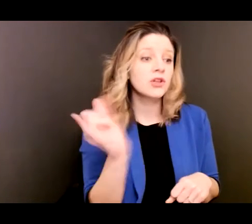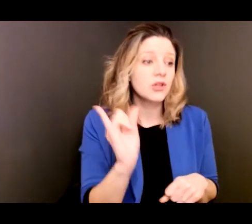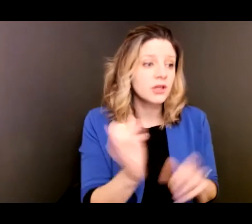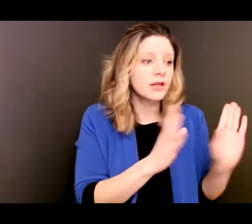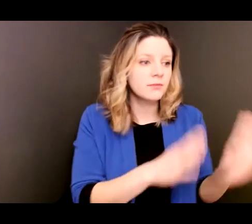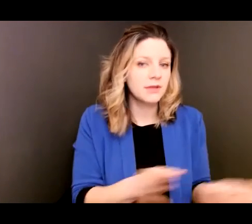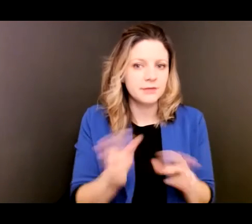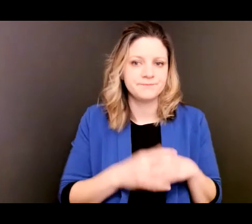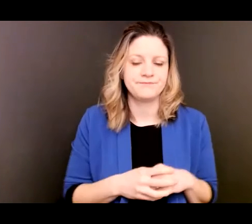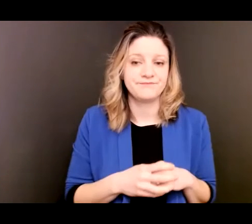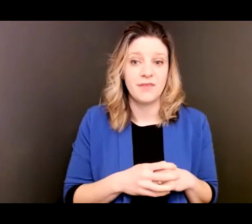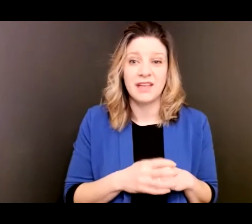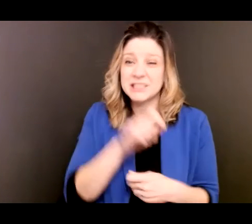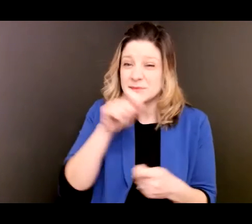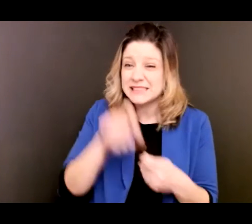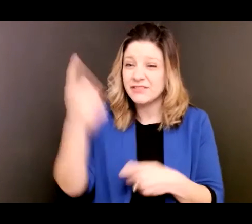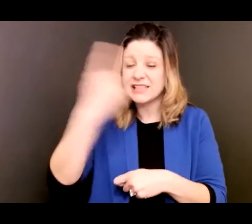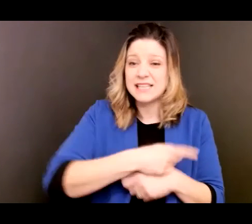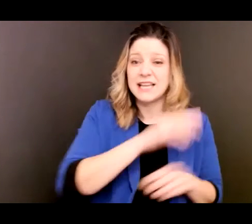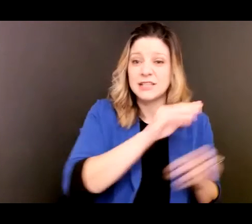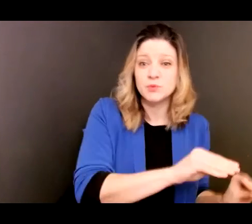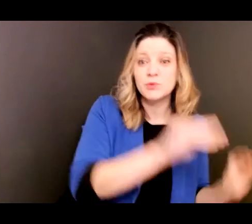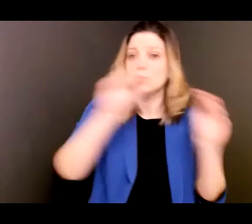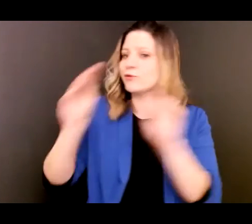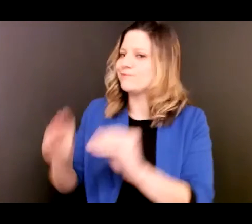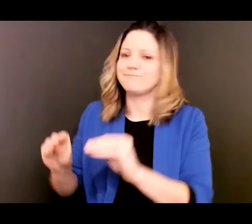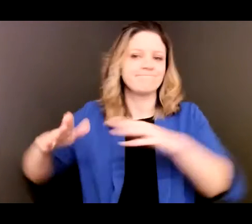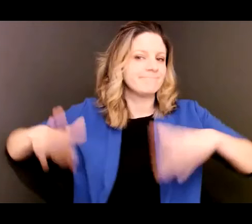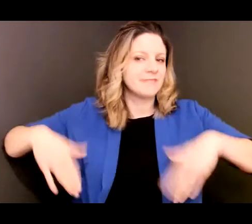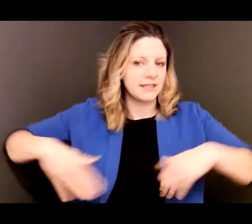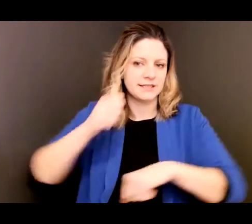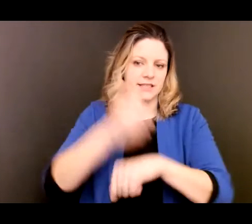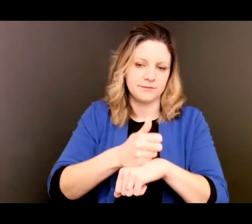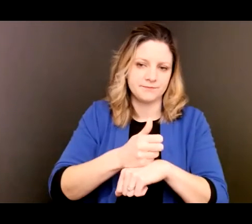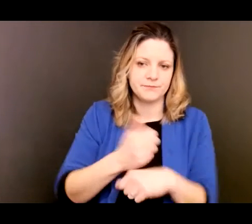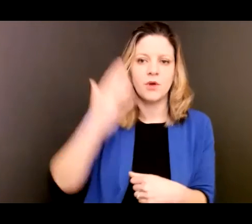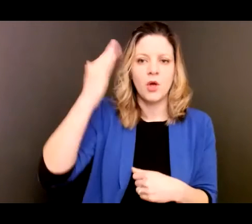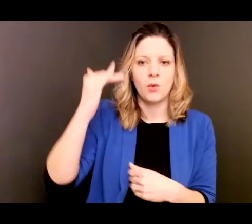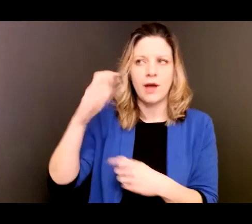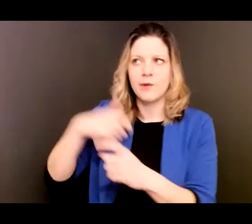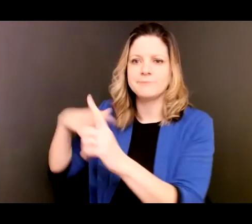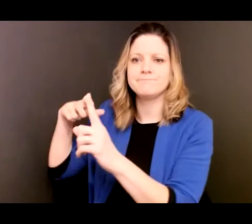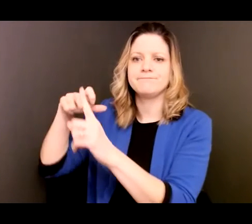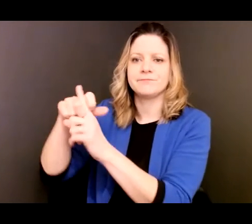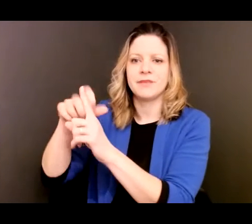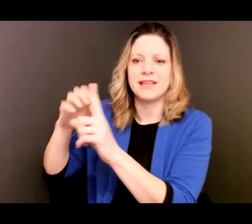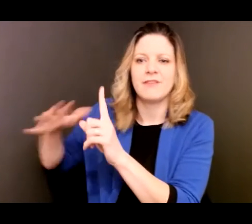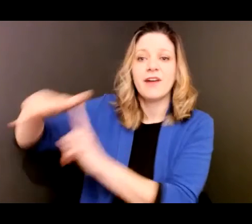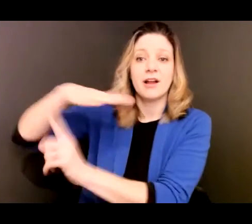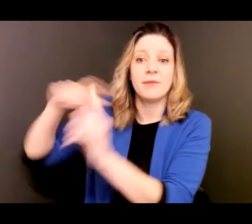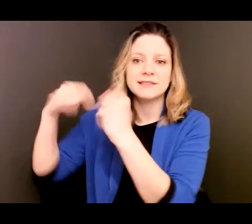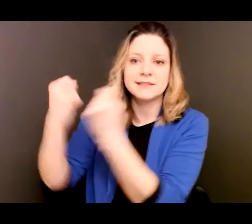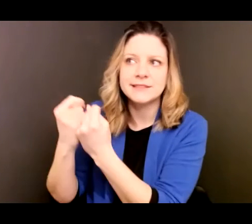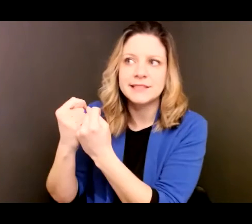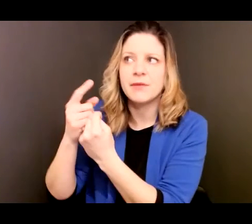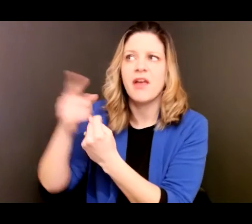We do not have a set date yet for the actual move, as the environmental team is very busy right now, but we are hoping